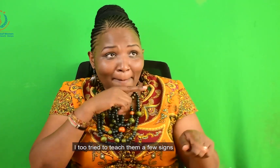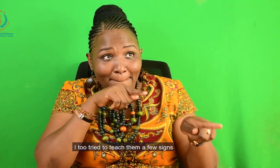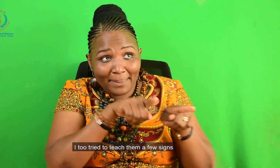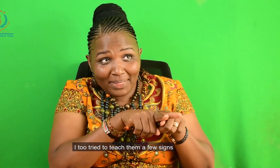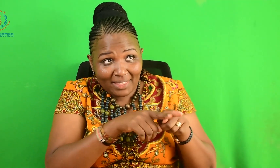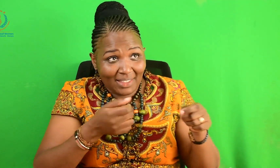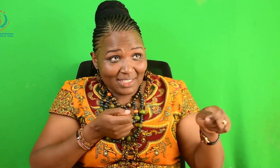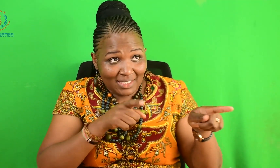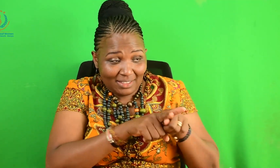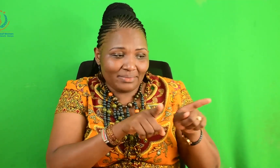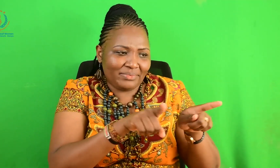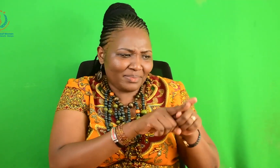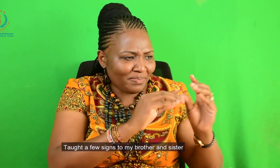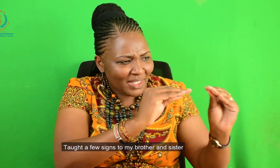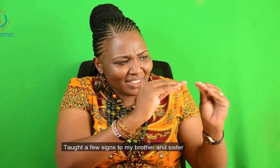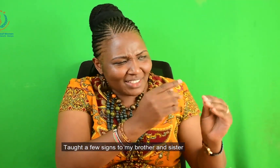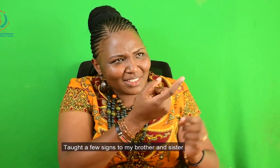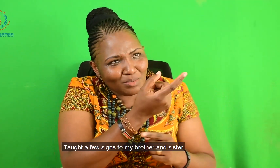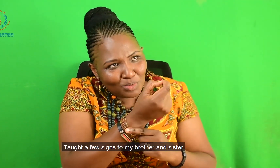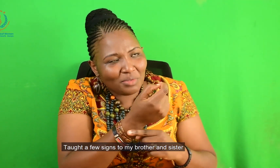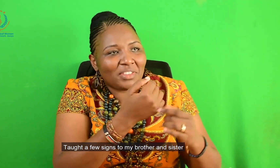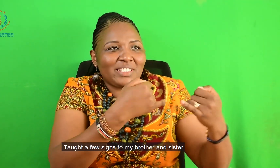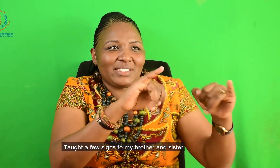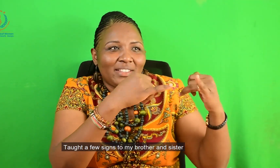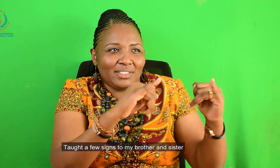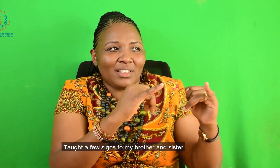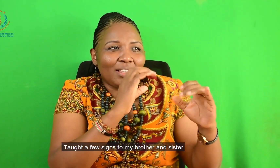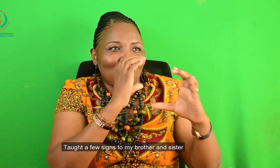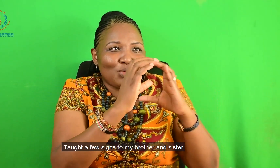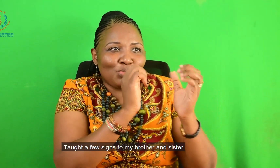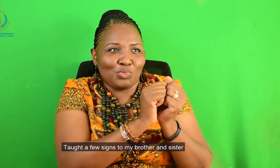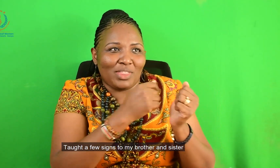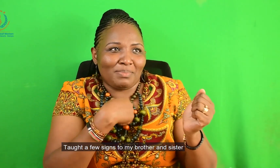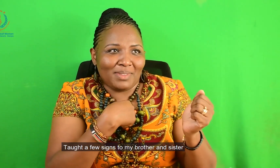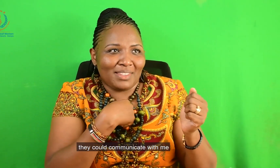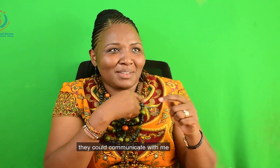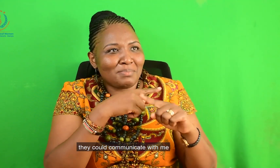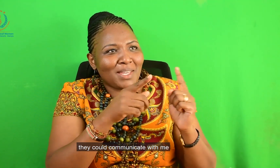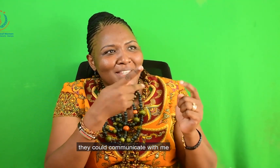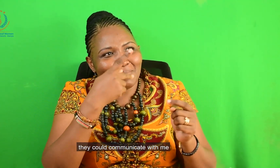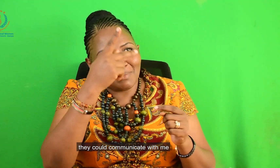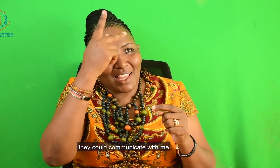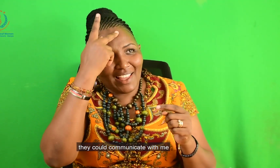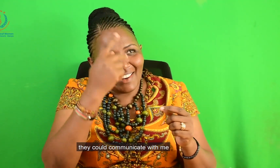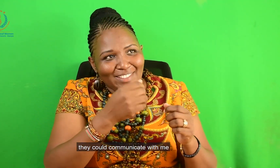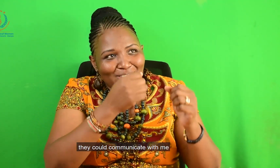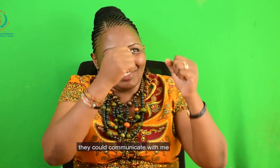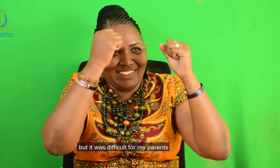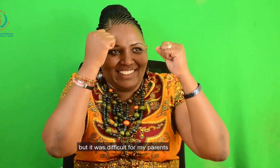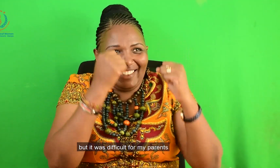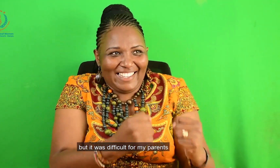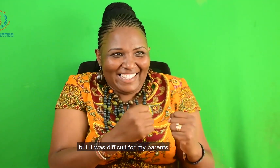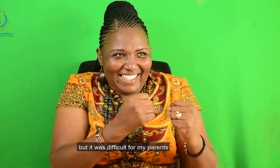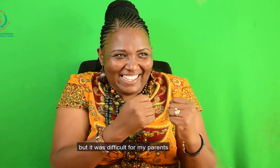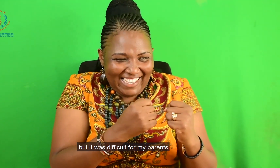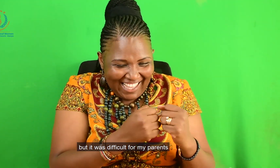signs. I also taught a few signs to my brother and sister. They could communicate with me, but it was difficult for